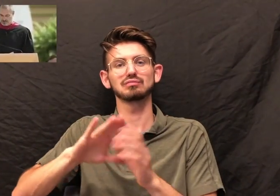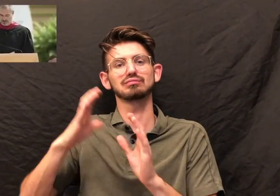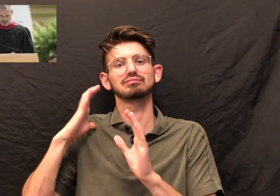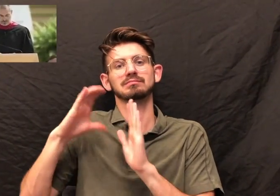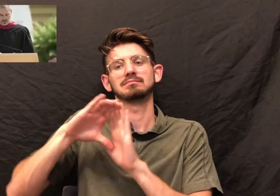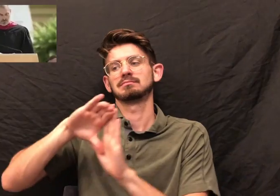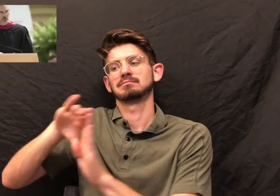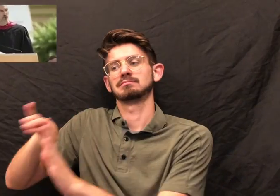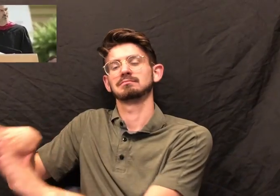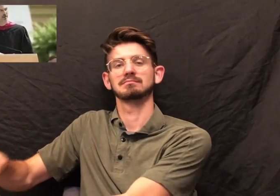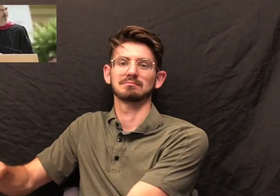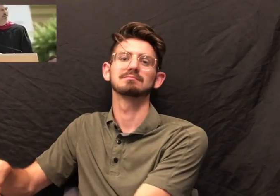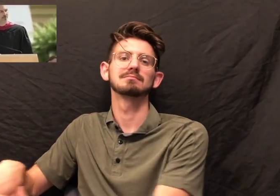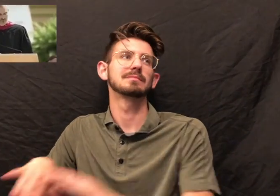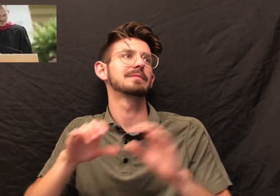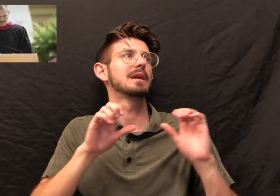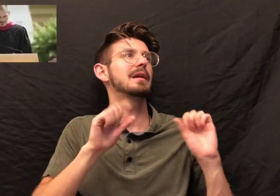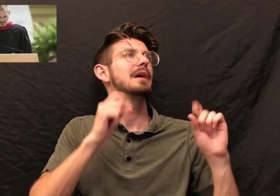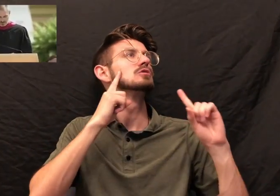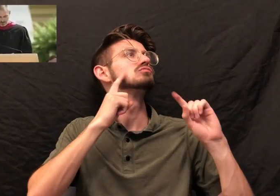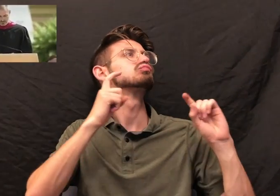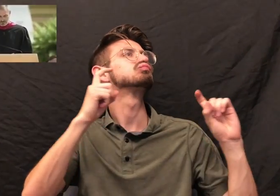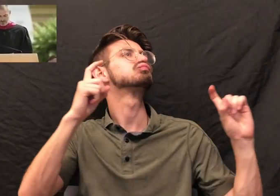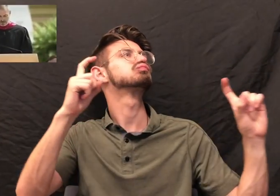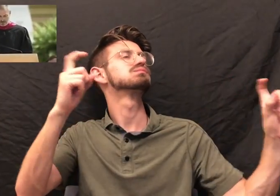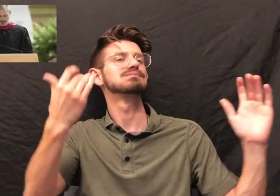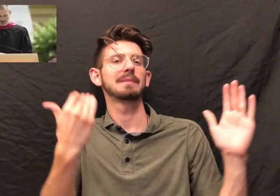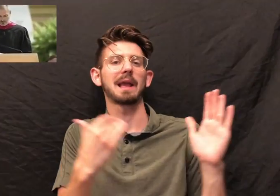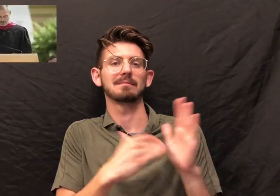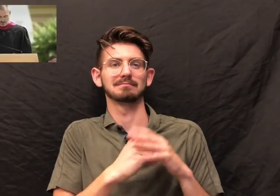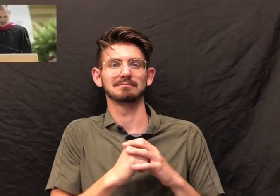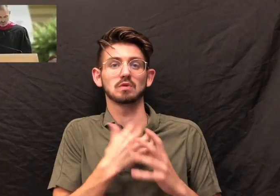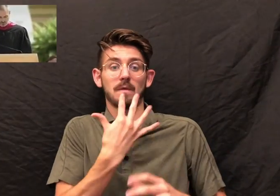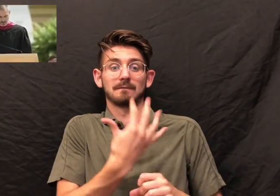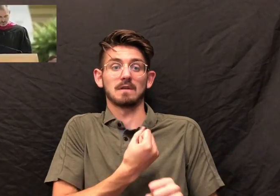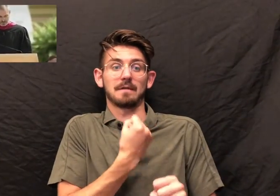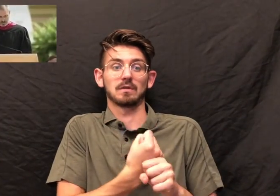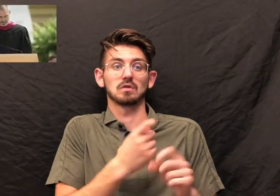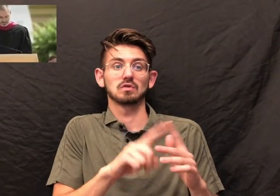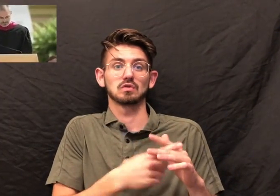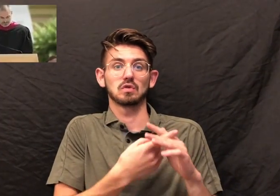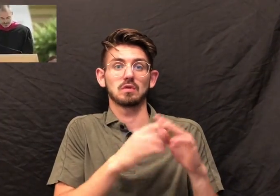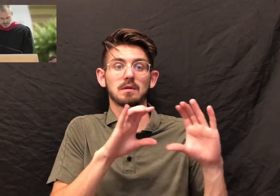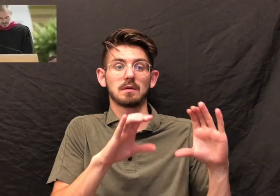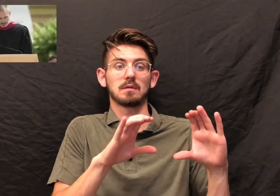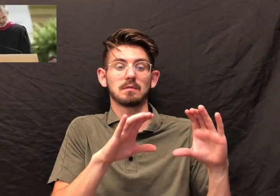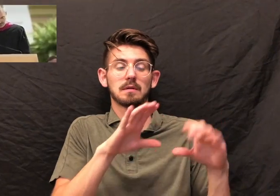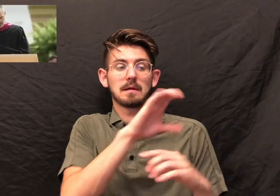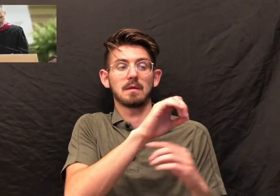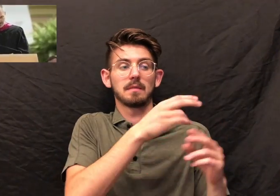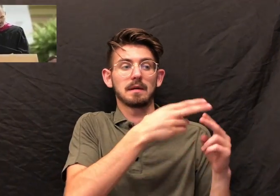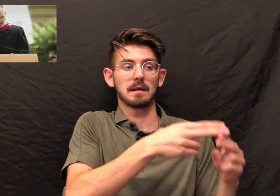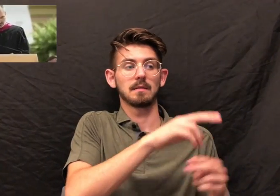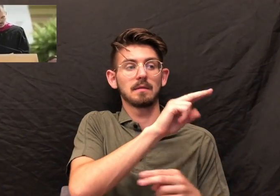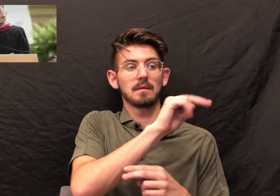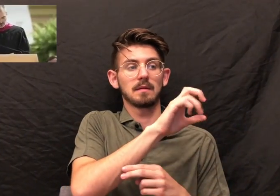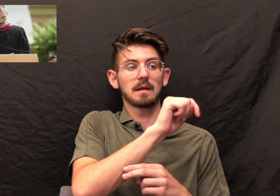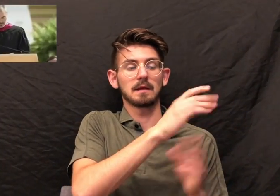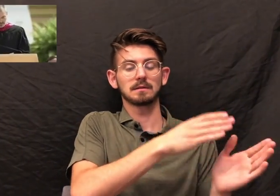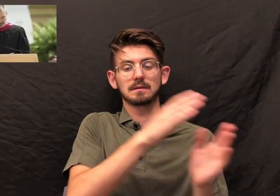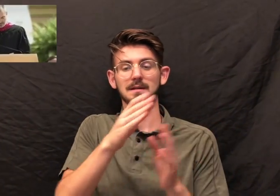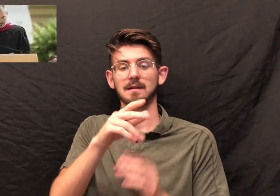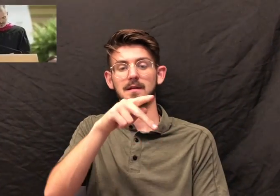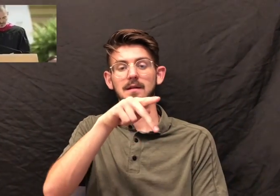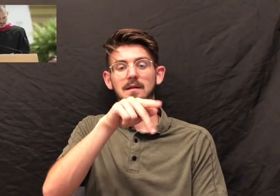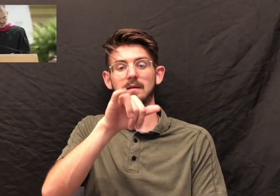enter one of the most creative periods of my life. During the next 5 years, I started a company named Next, another company named Pixar, and fell